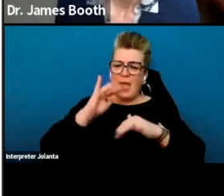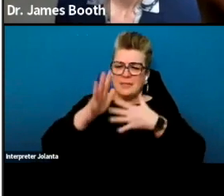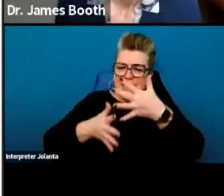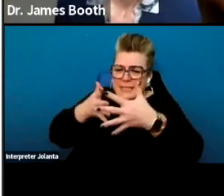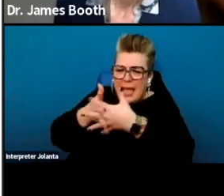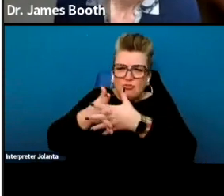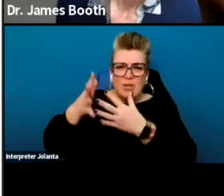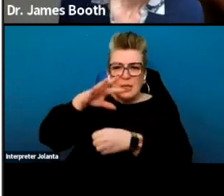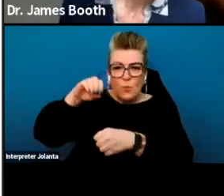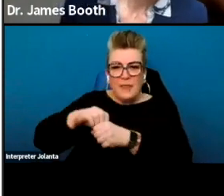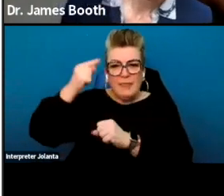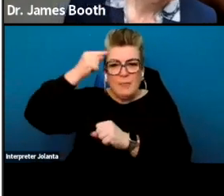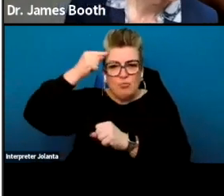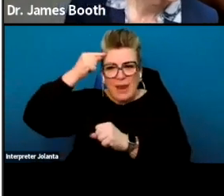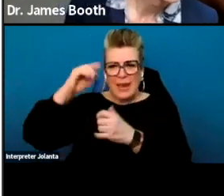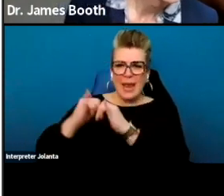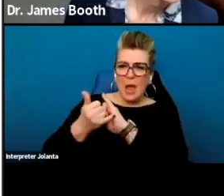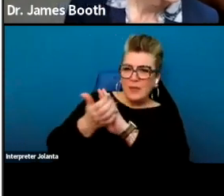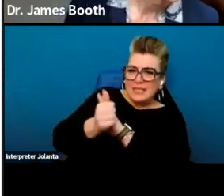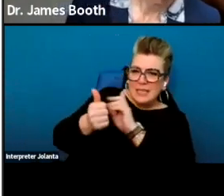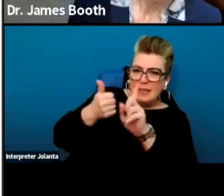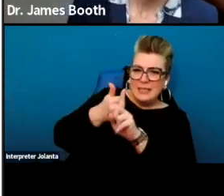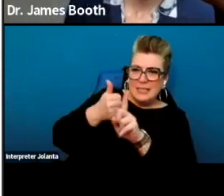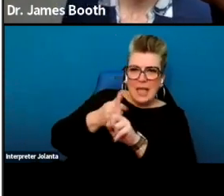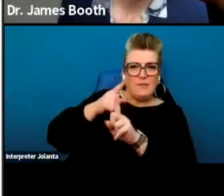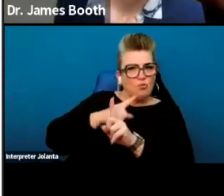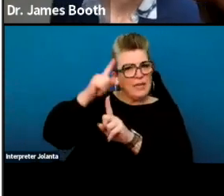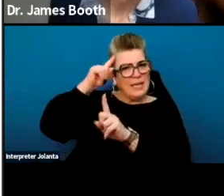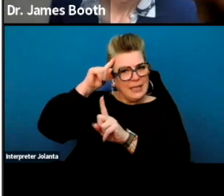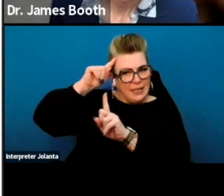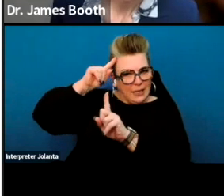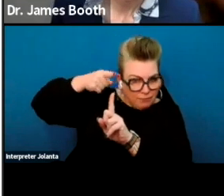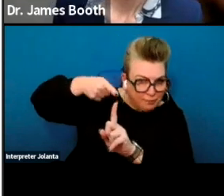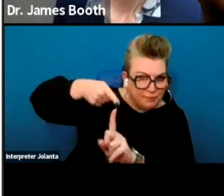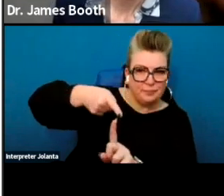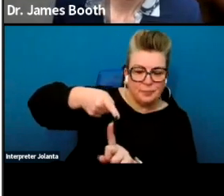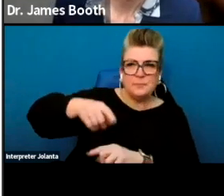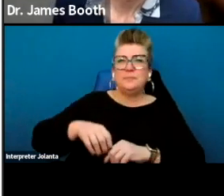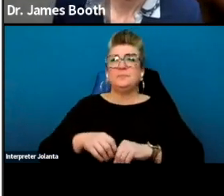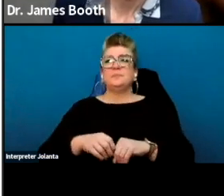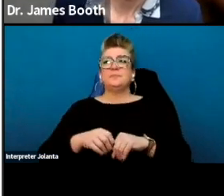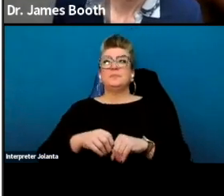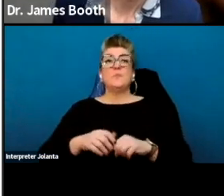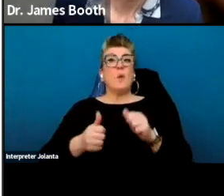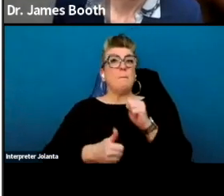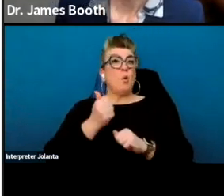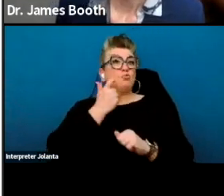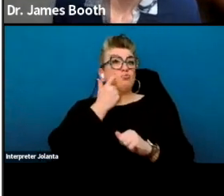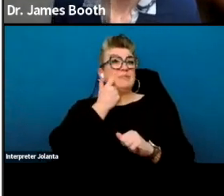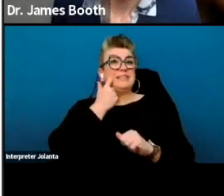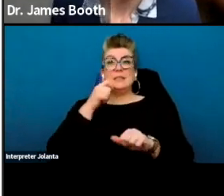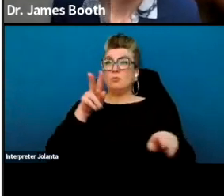brain. This is a review, the most recent review actually, looking